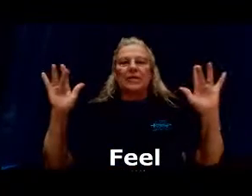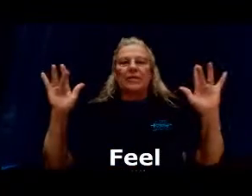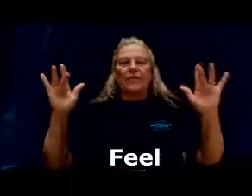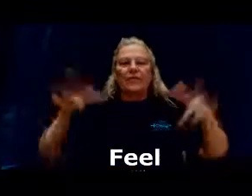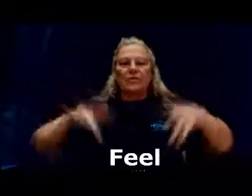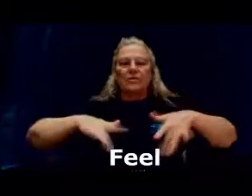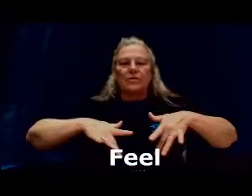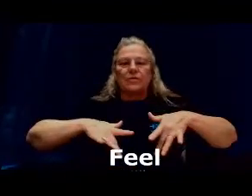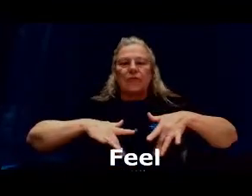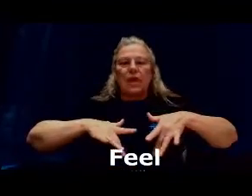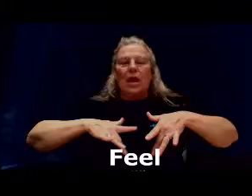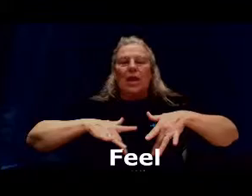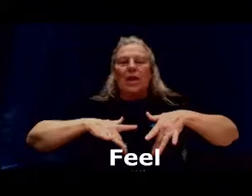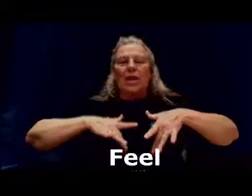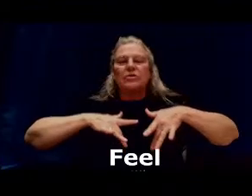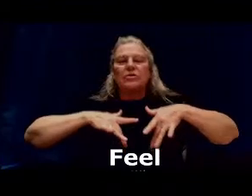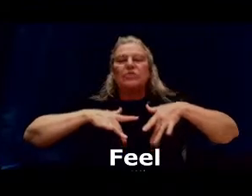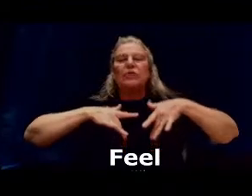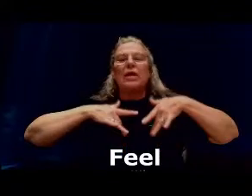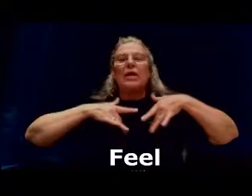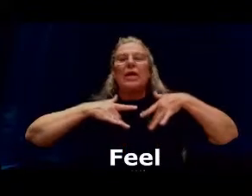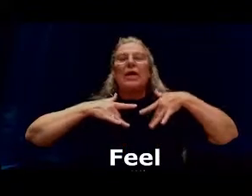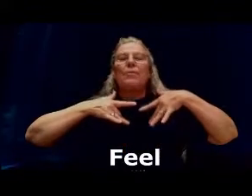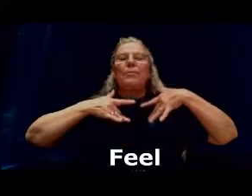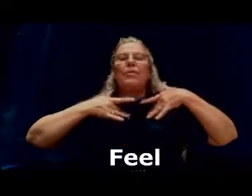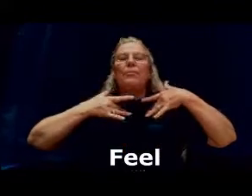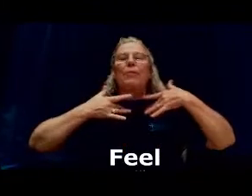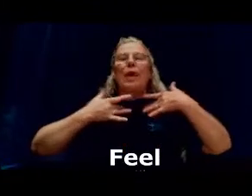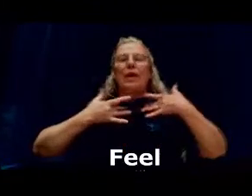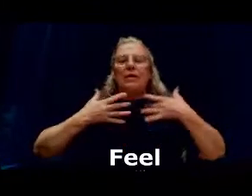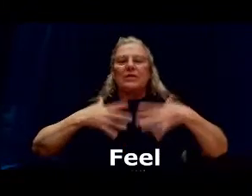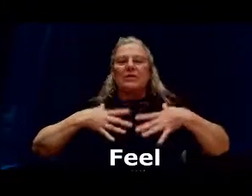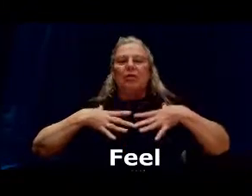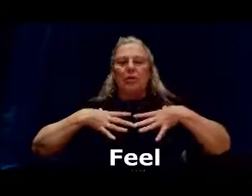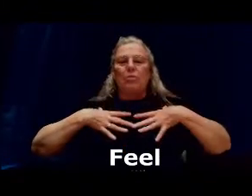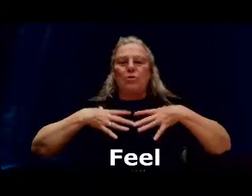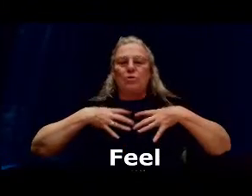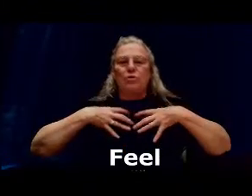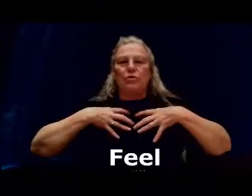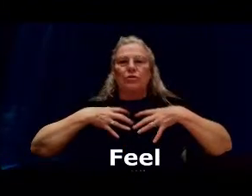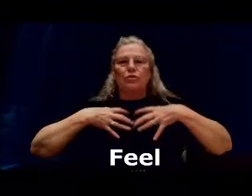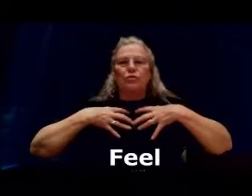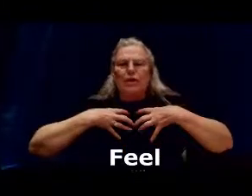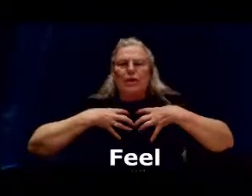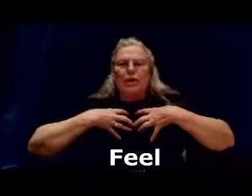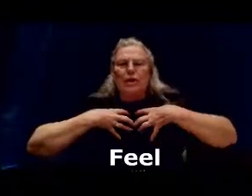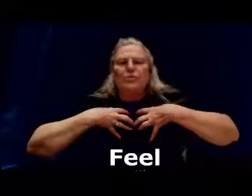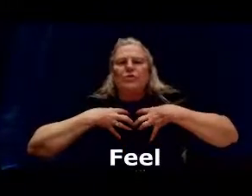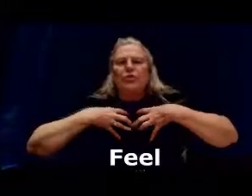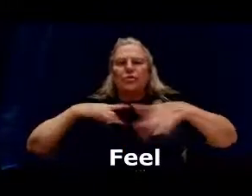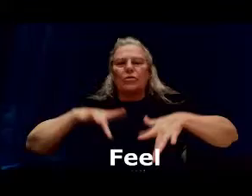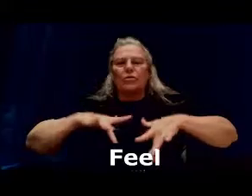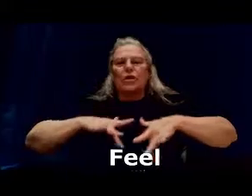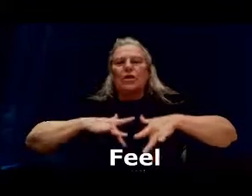Center fingers. Come straight up the body. That's, your emotions are usually internal.